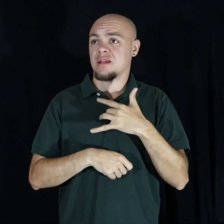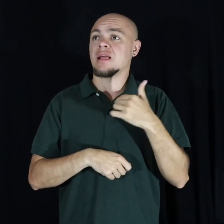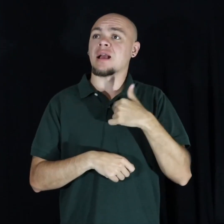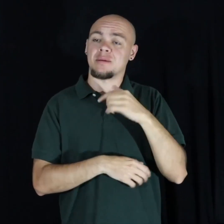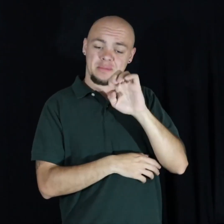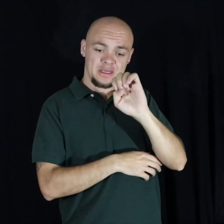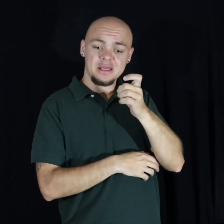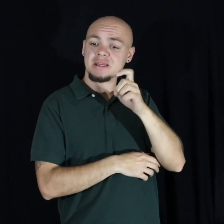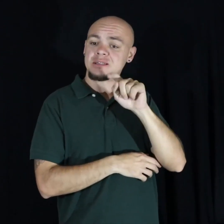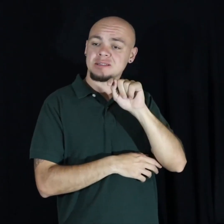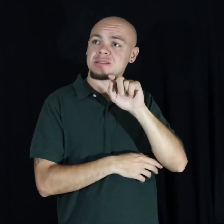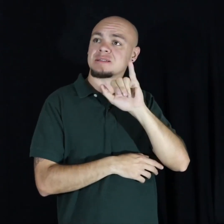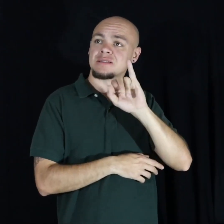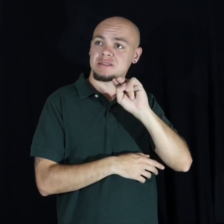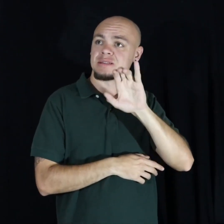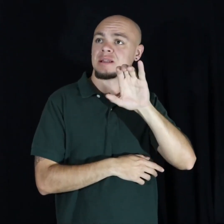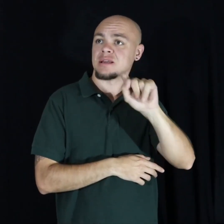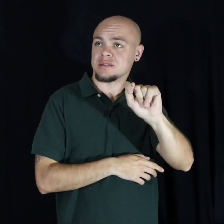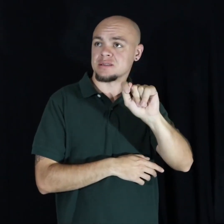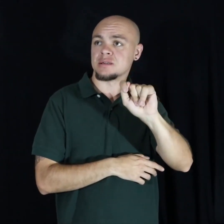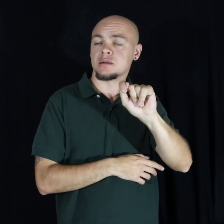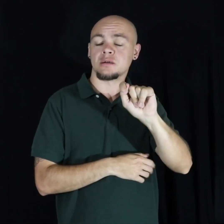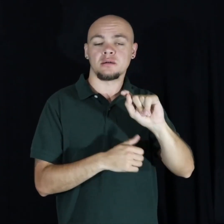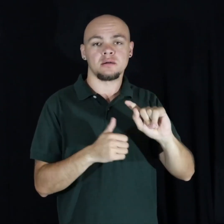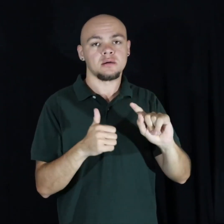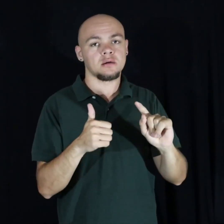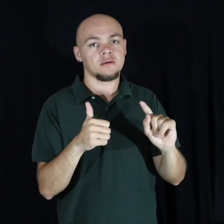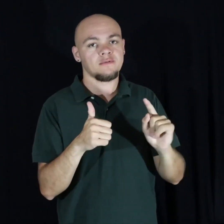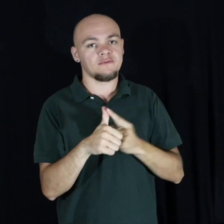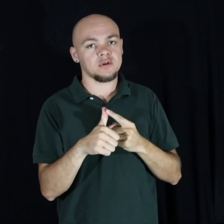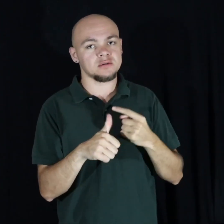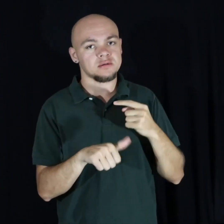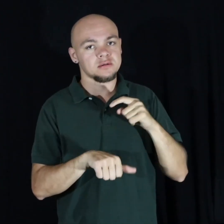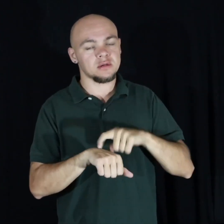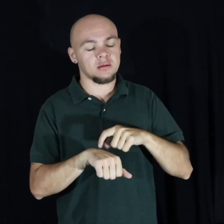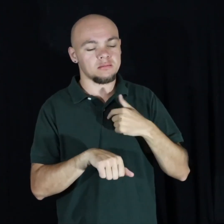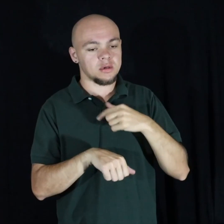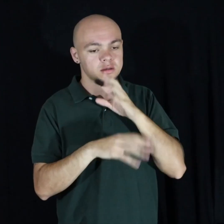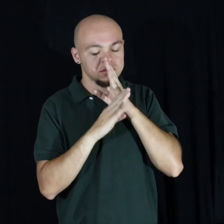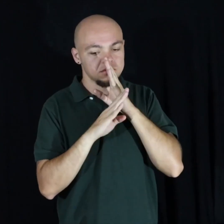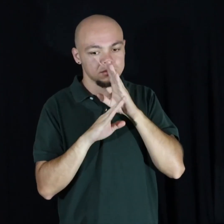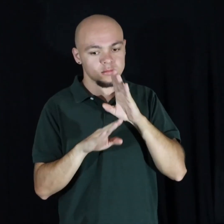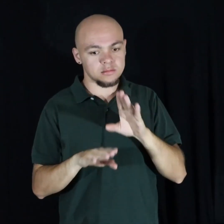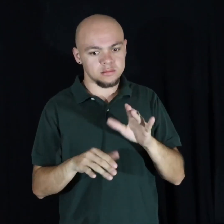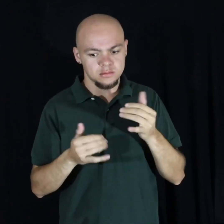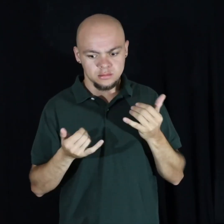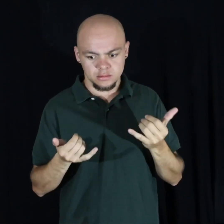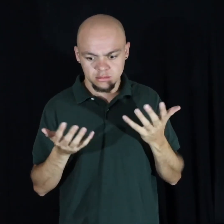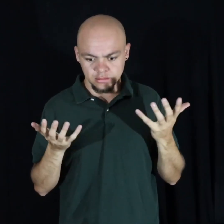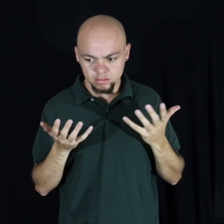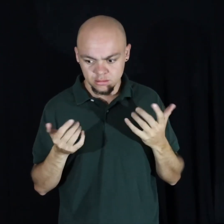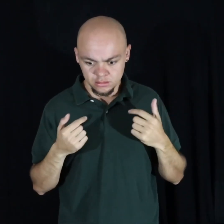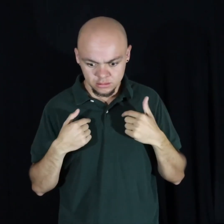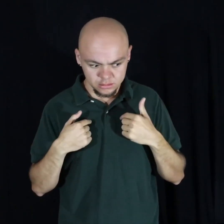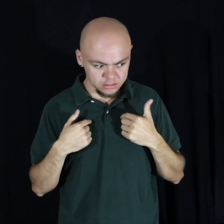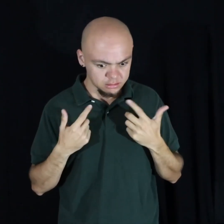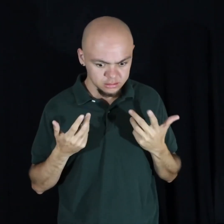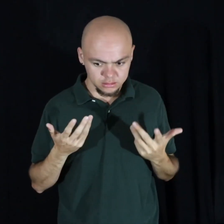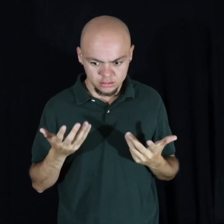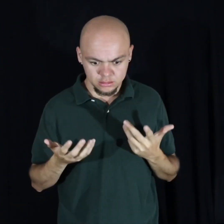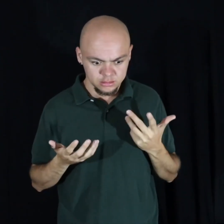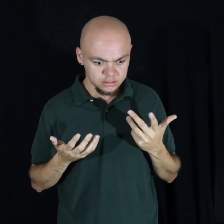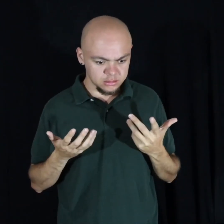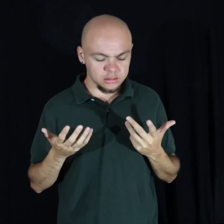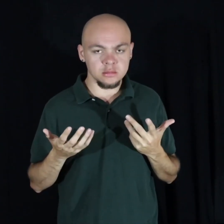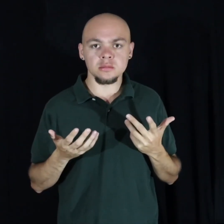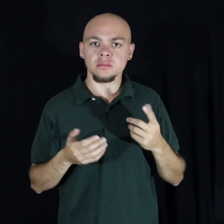extinct. And for the first time, I was blooming with silence thinking, now what? I mean, what if